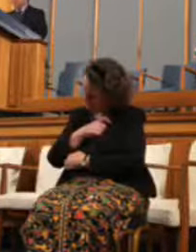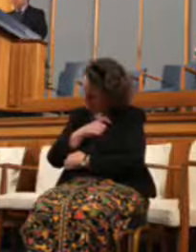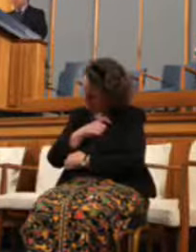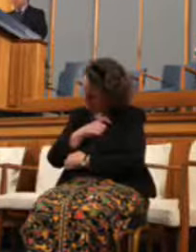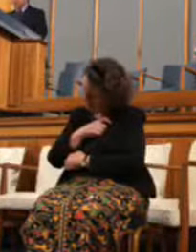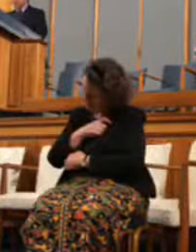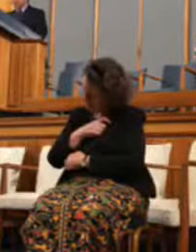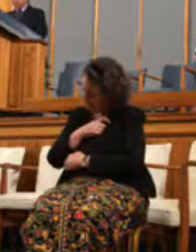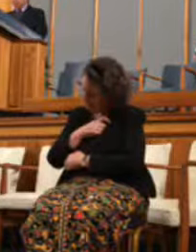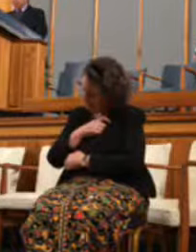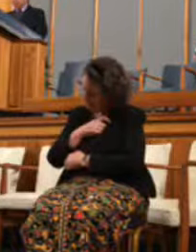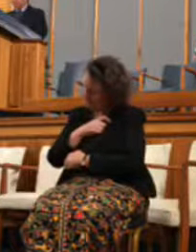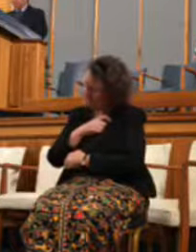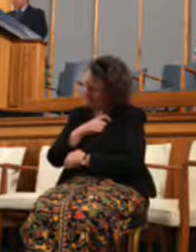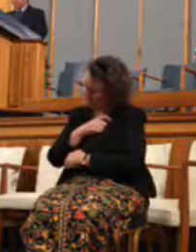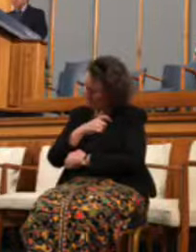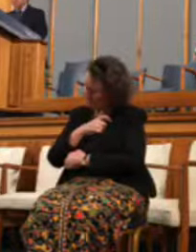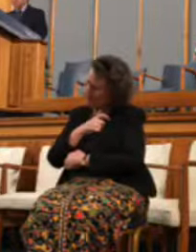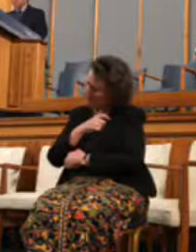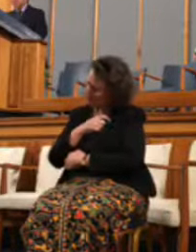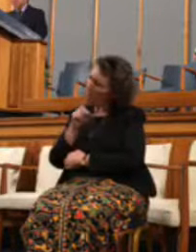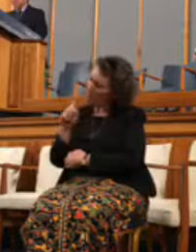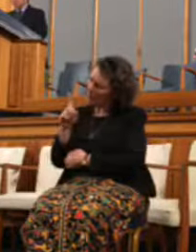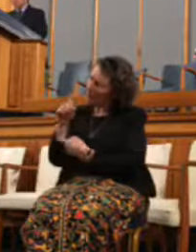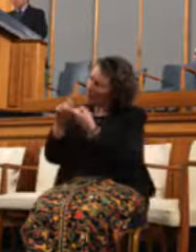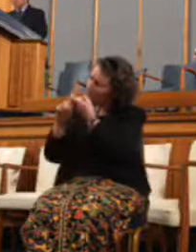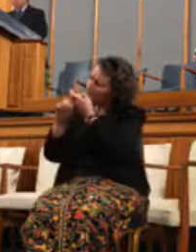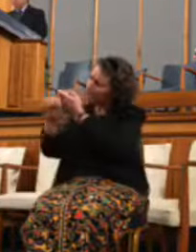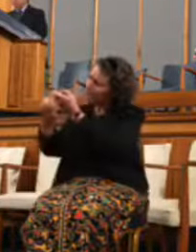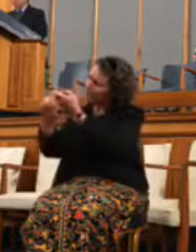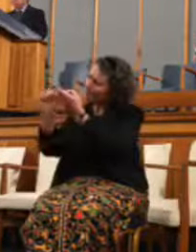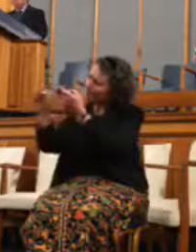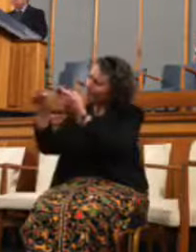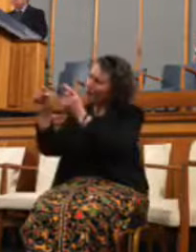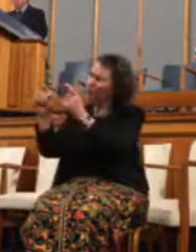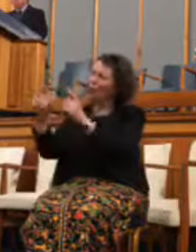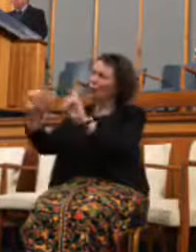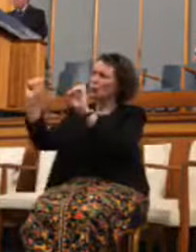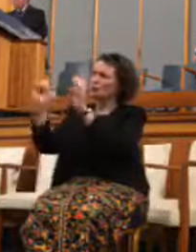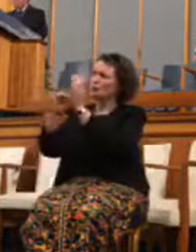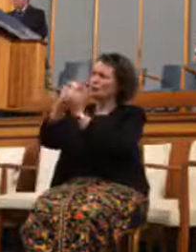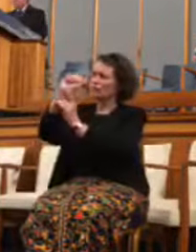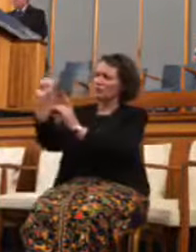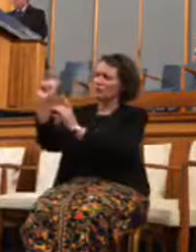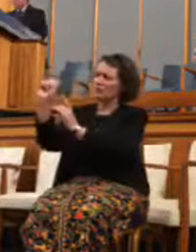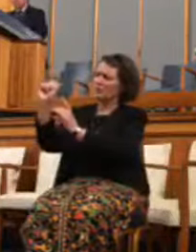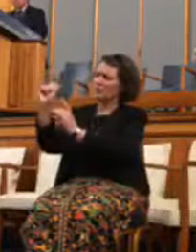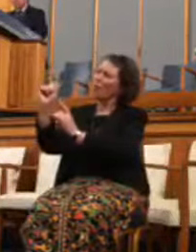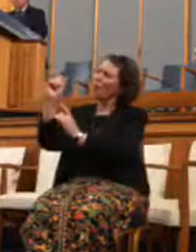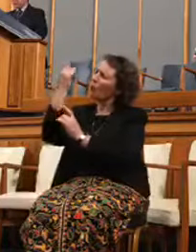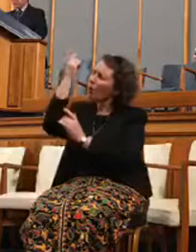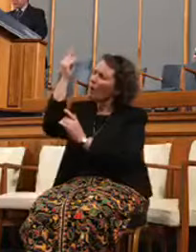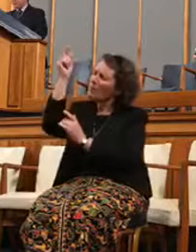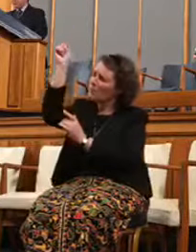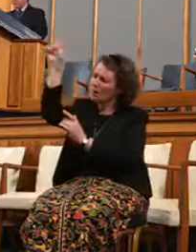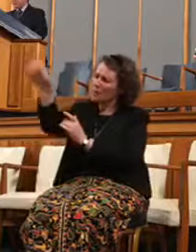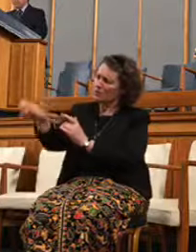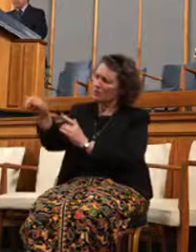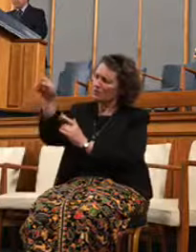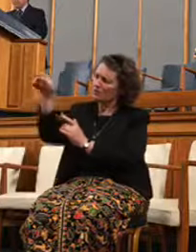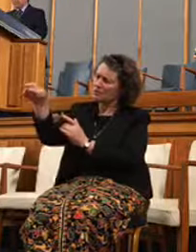channel by the only mediator, the Lord Jesus Christ, who paid the price, to